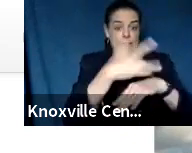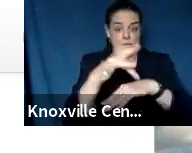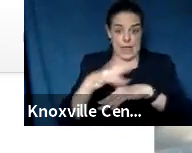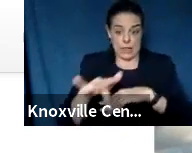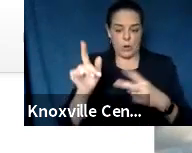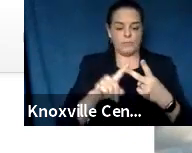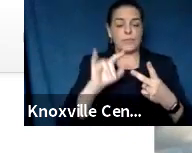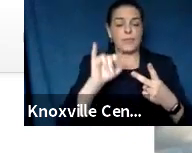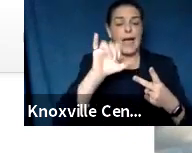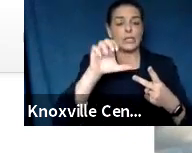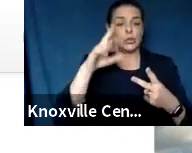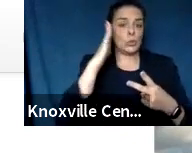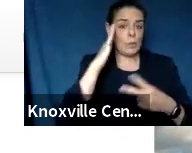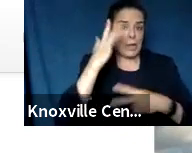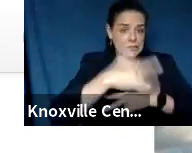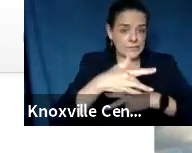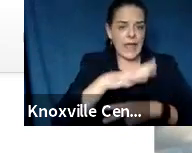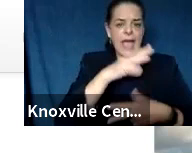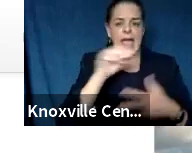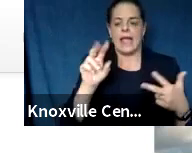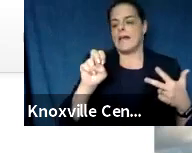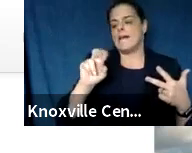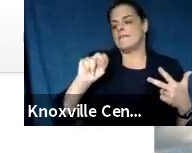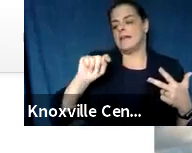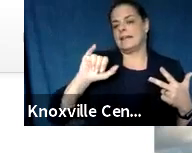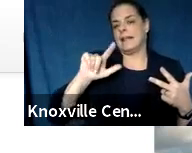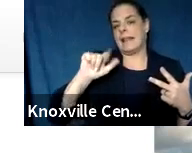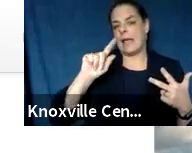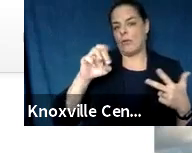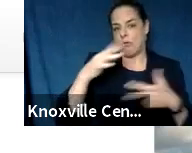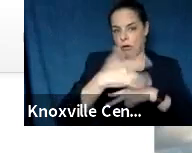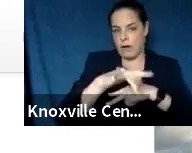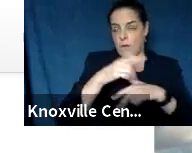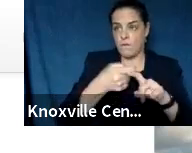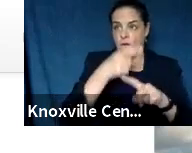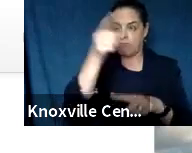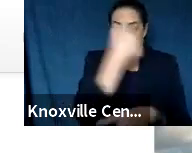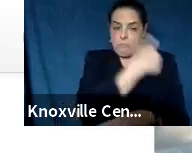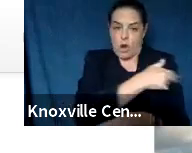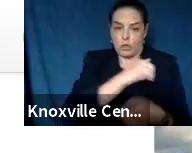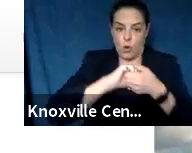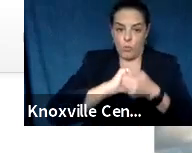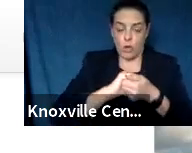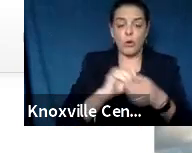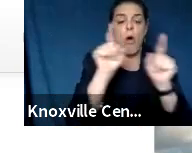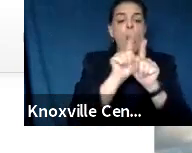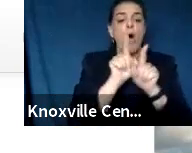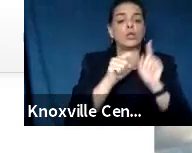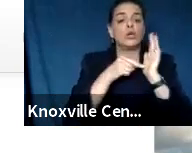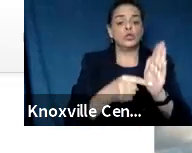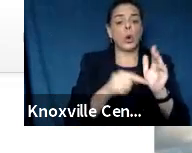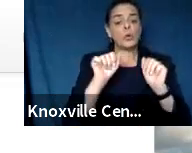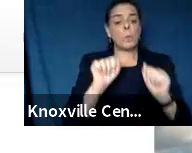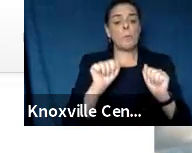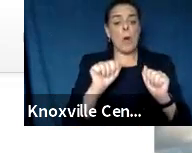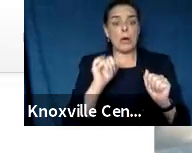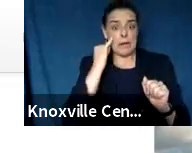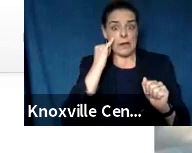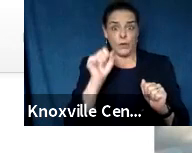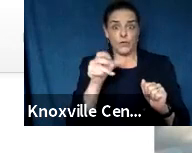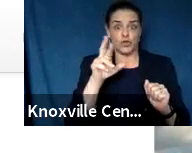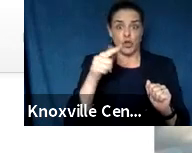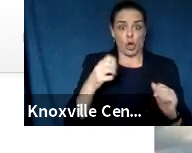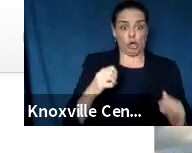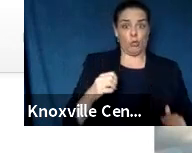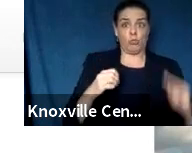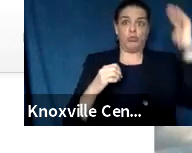ICU beds, and ventilators from our hospital partners. It also shows the additional surge capacity for these categories as well